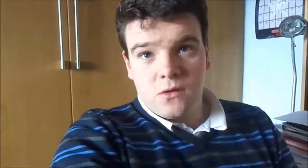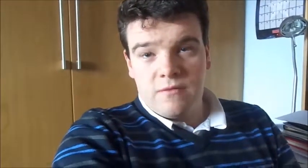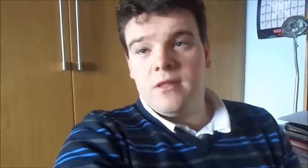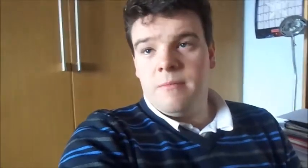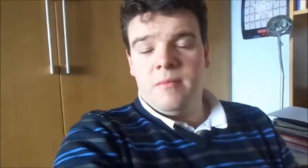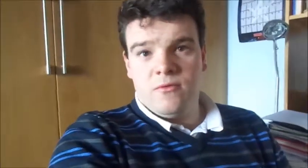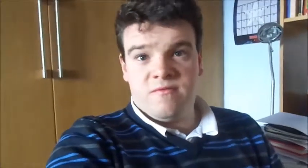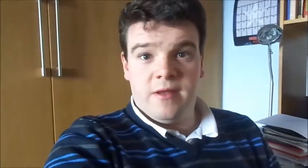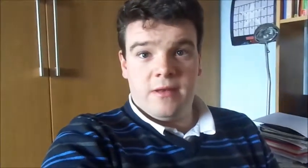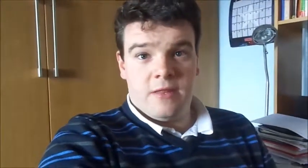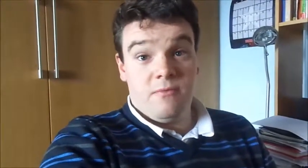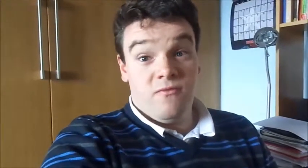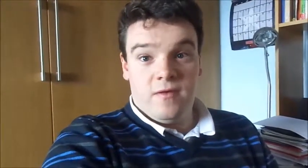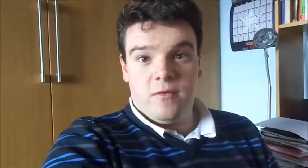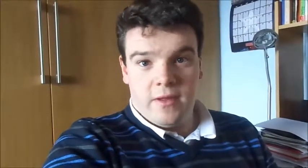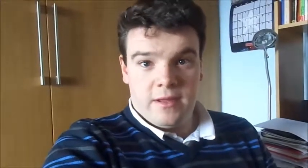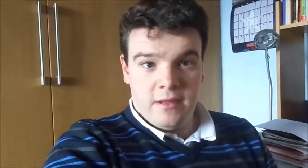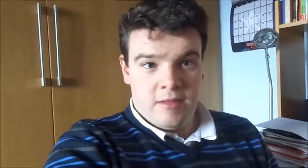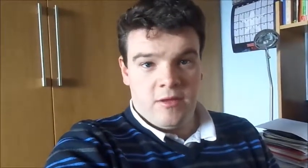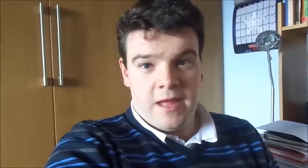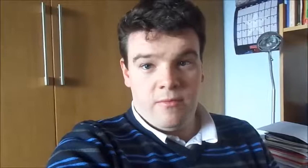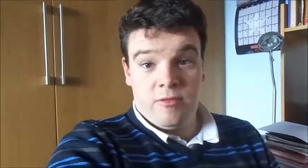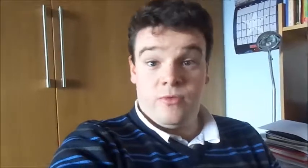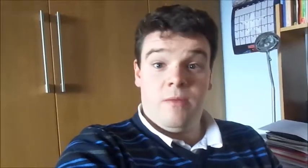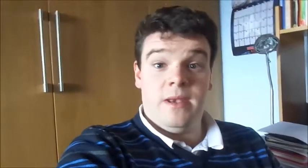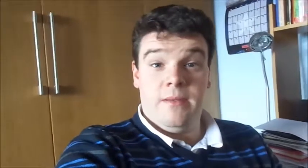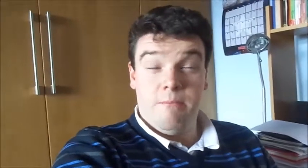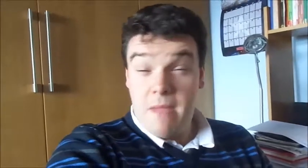Obviously a bit more information has been revealed, like it's going to happen sometime in